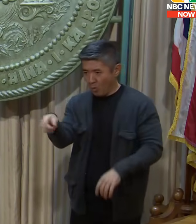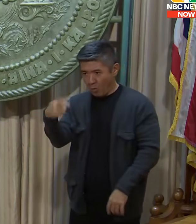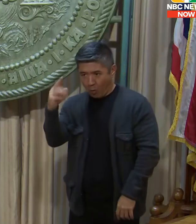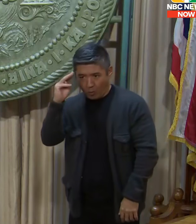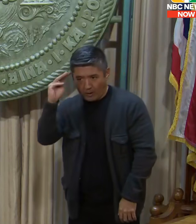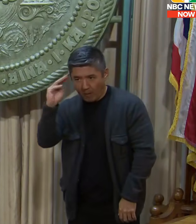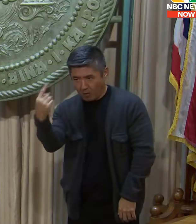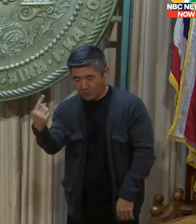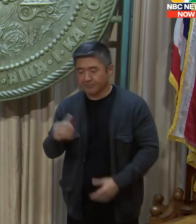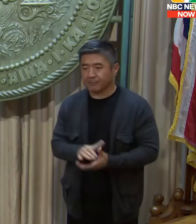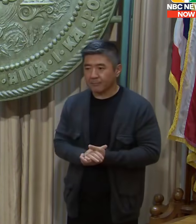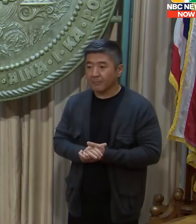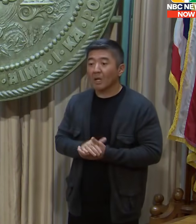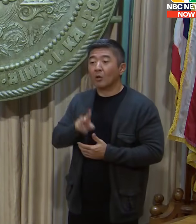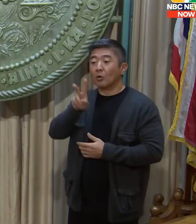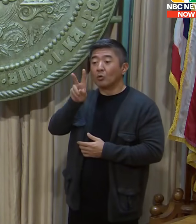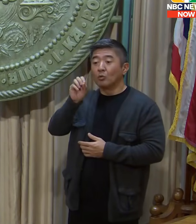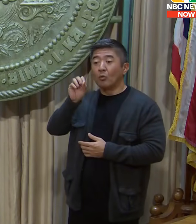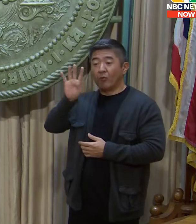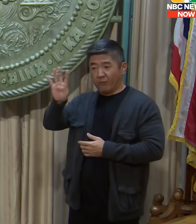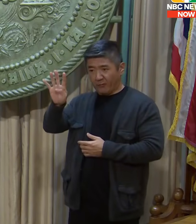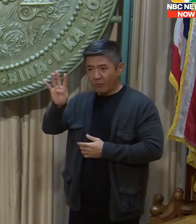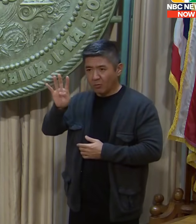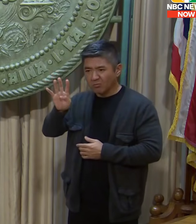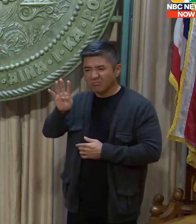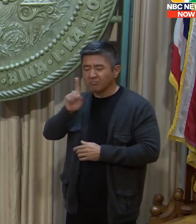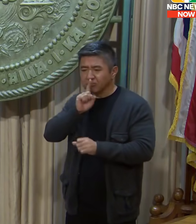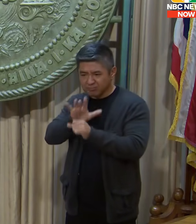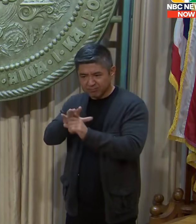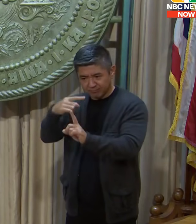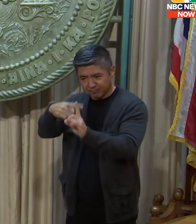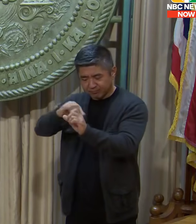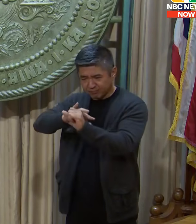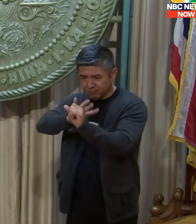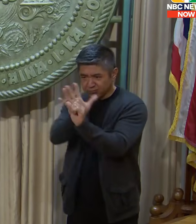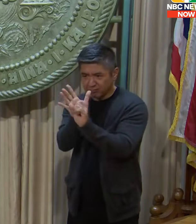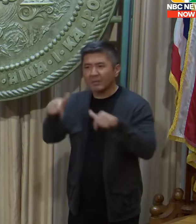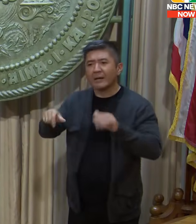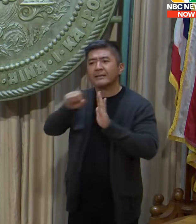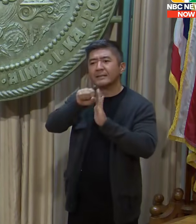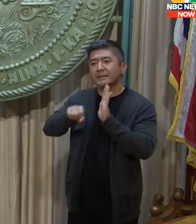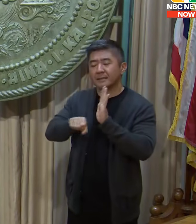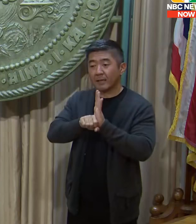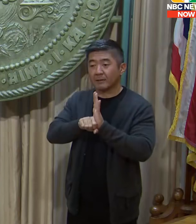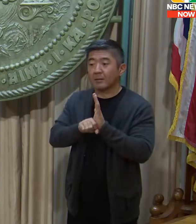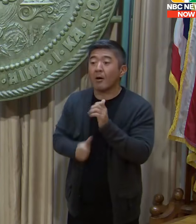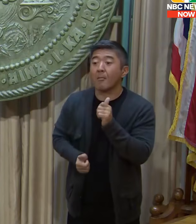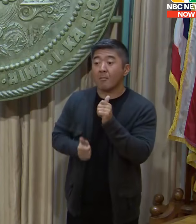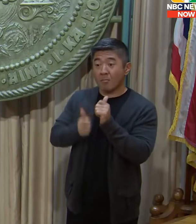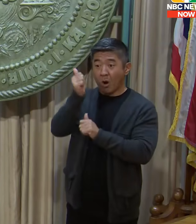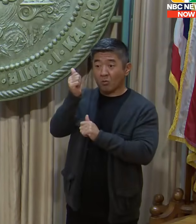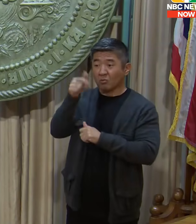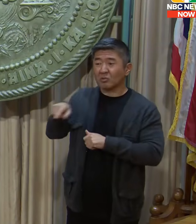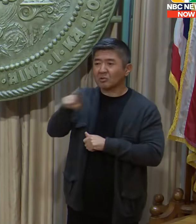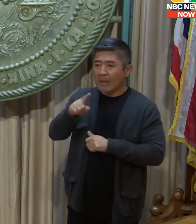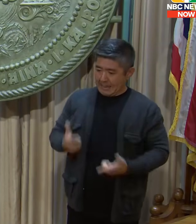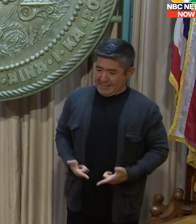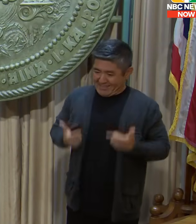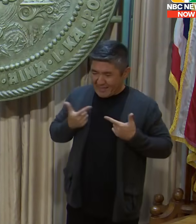there are 204 presumptive or confirmed cases to date in the state, and the vast majority of those are Hawaii